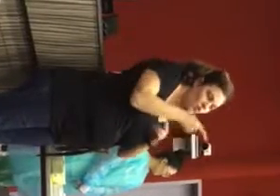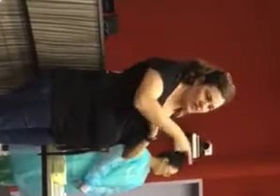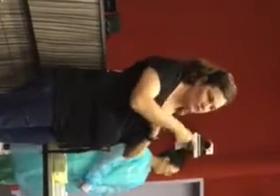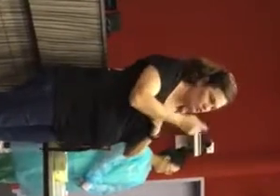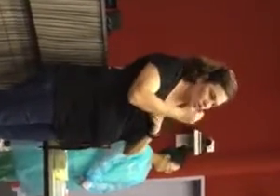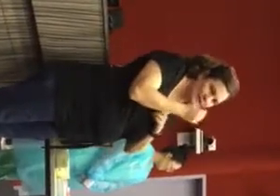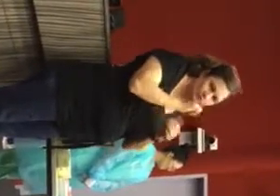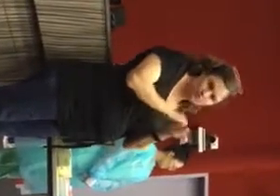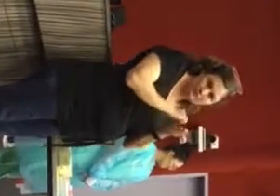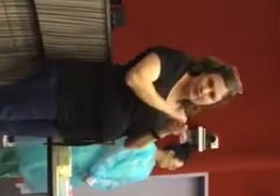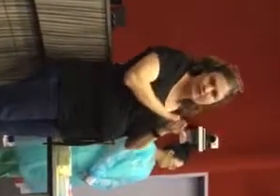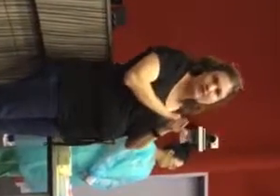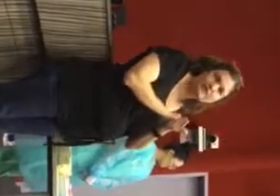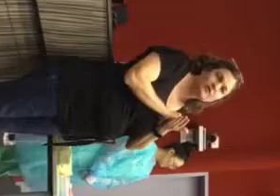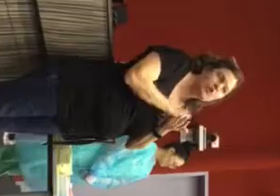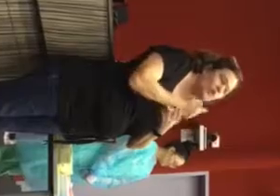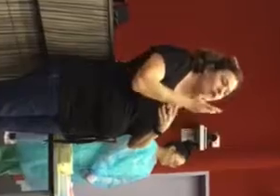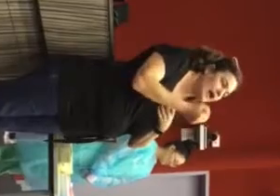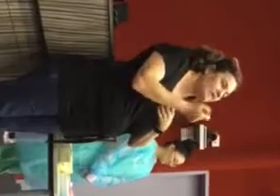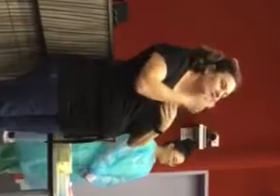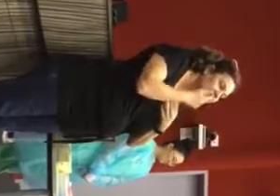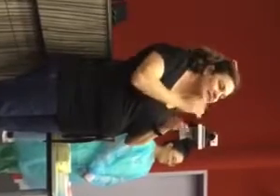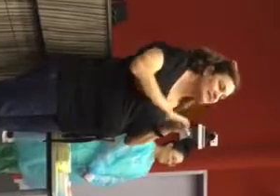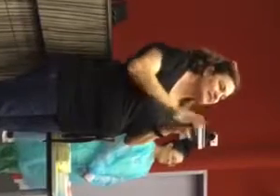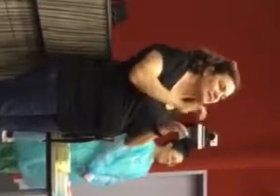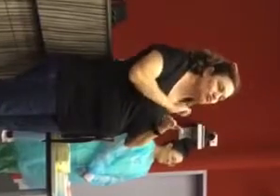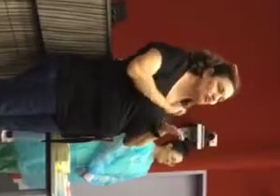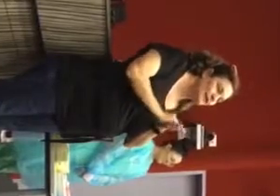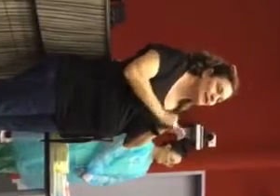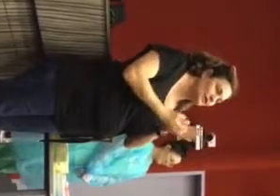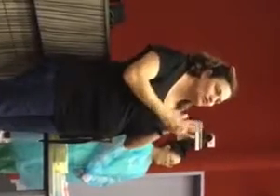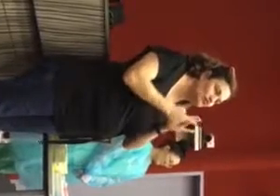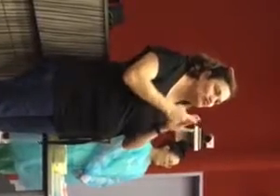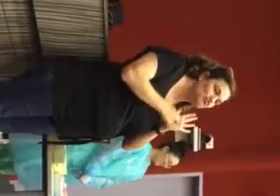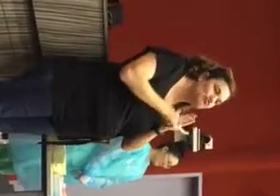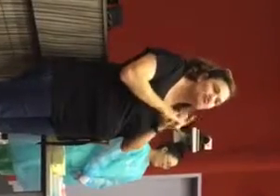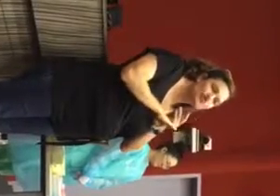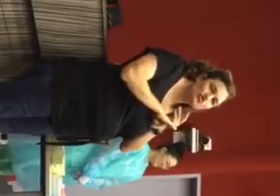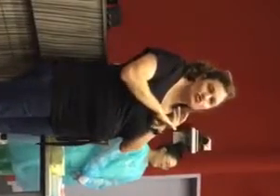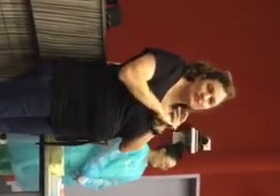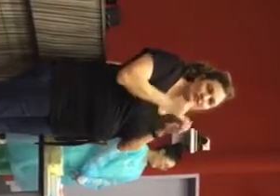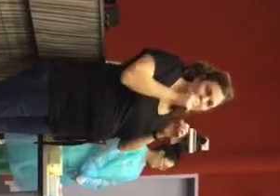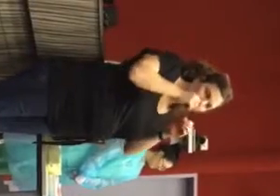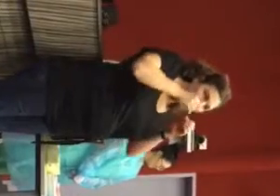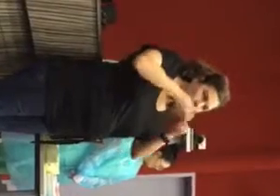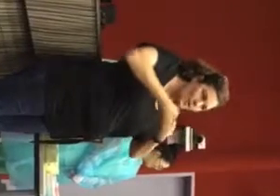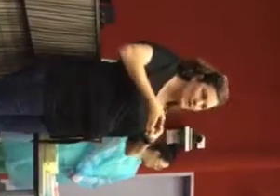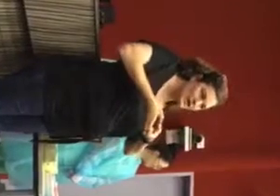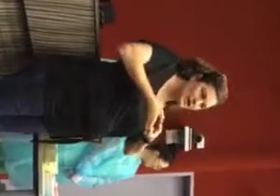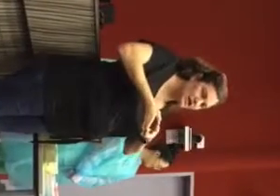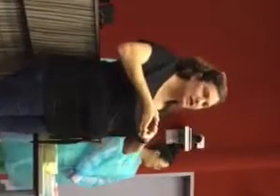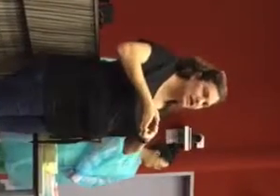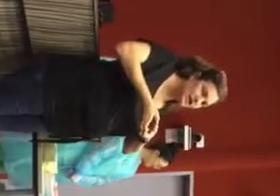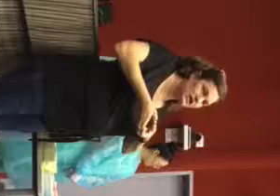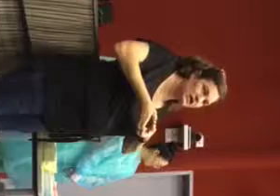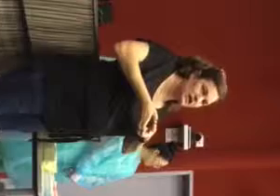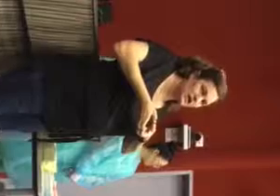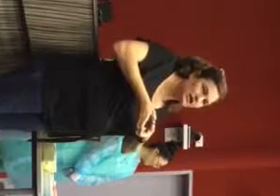to clean their teeth properly or have their teeth cleaned properly, the roots of the teeth being exposed, being more open to decay on